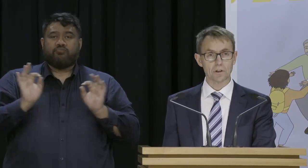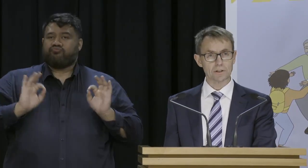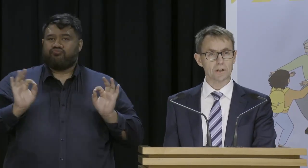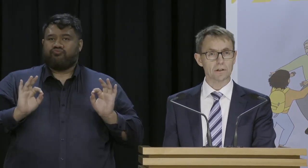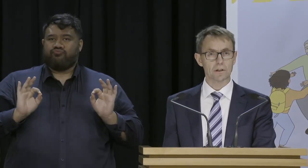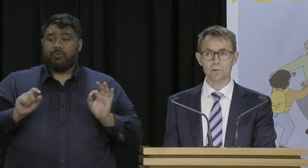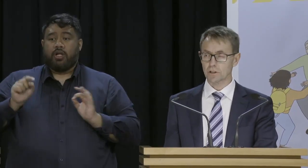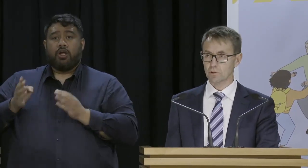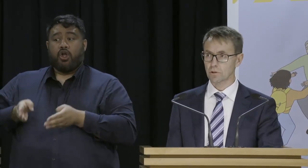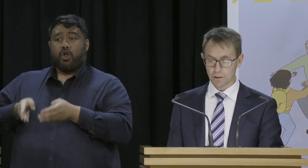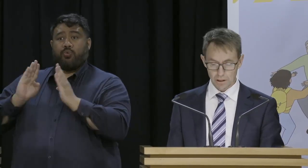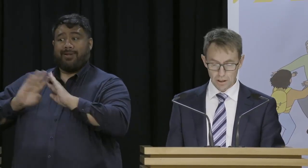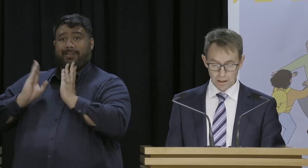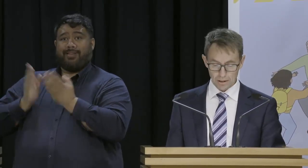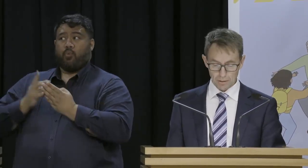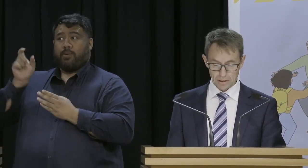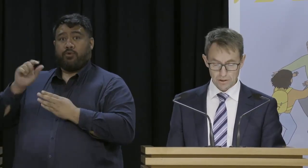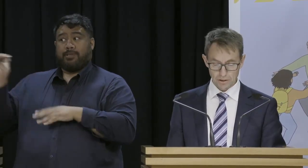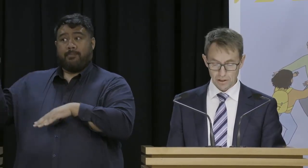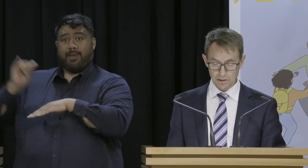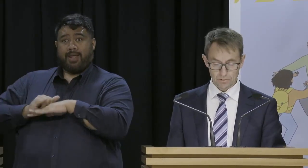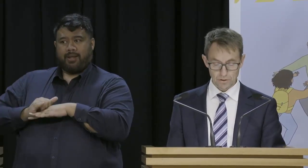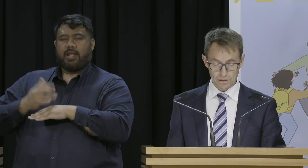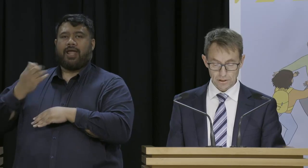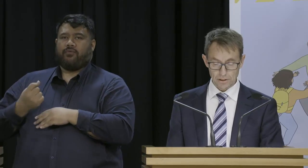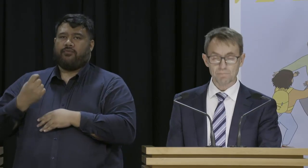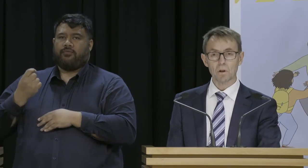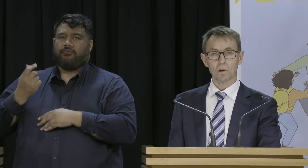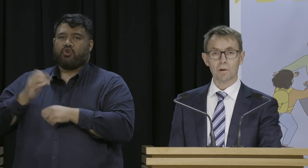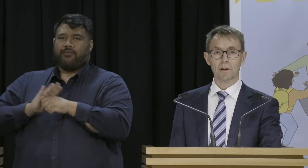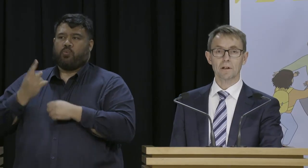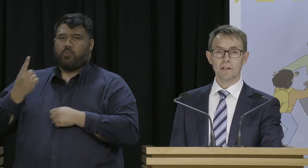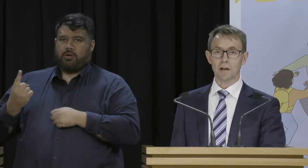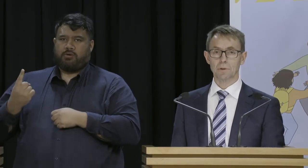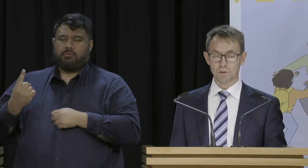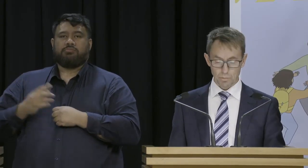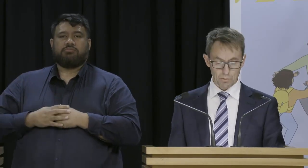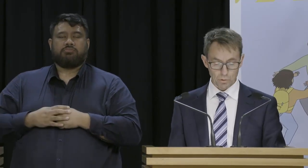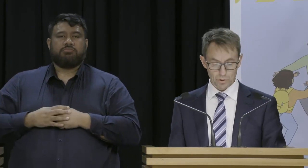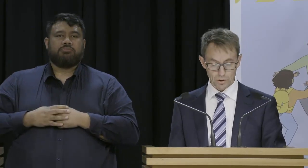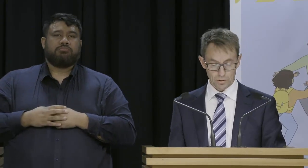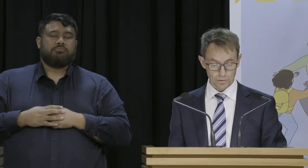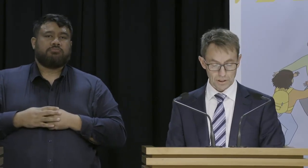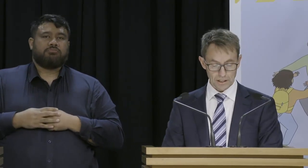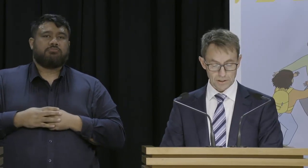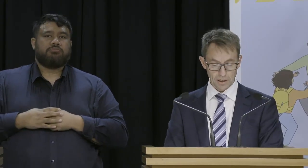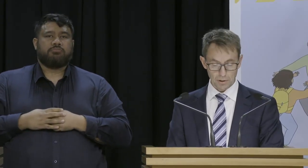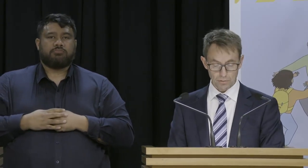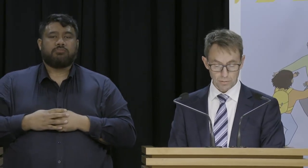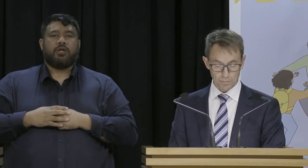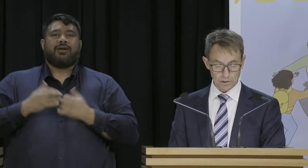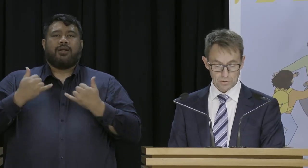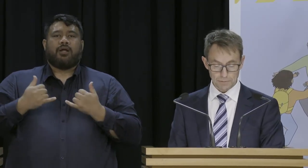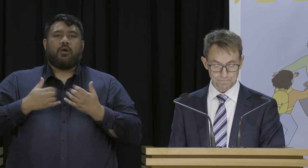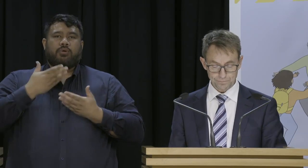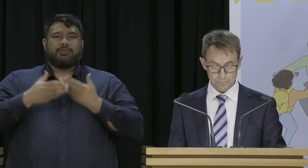of COVID-19 and a recent returnee in our managed isolation facility. All our other numbers will be reported through today's statement